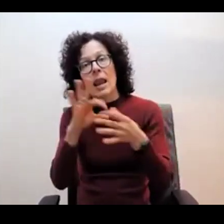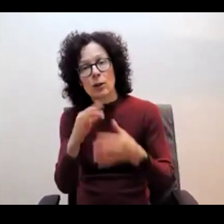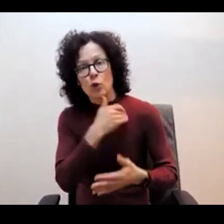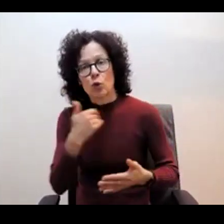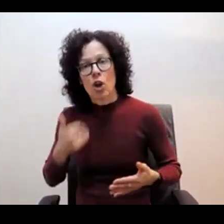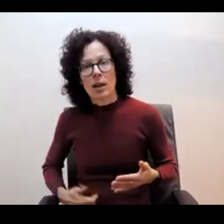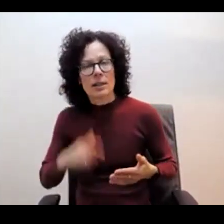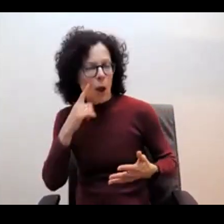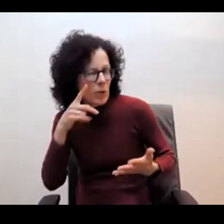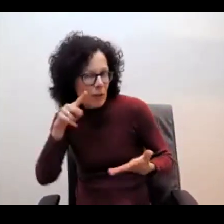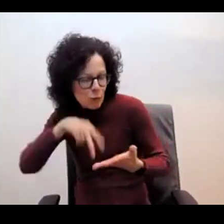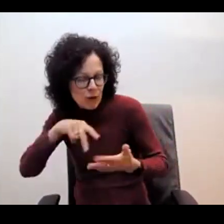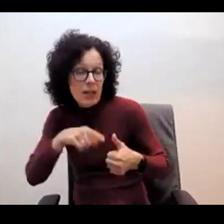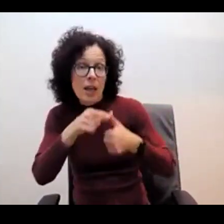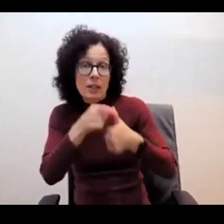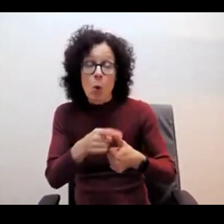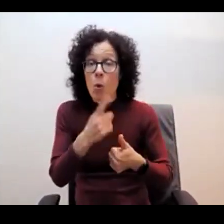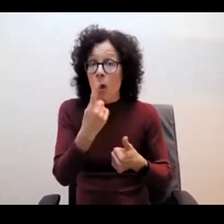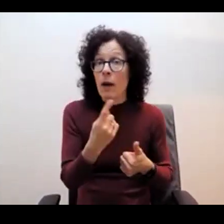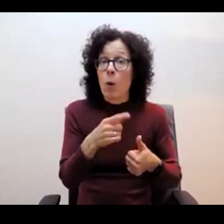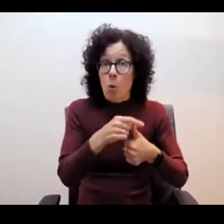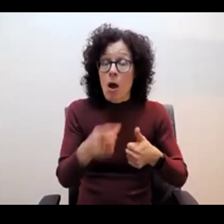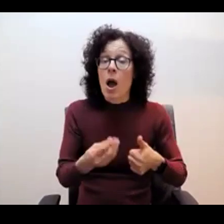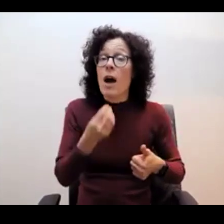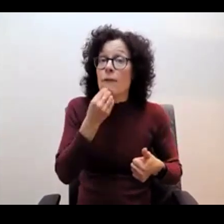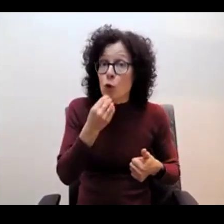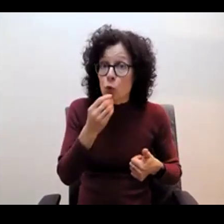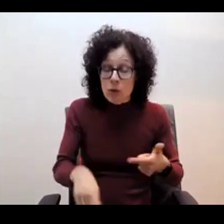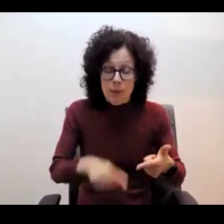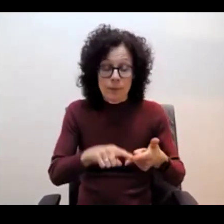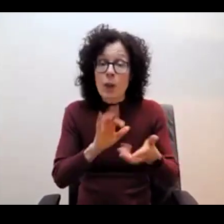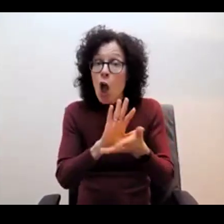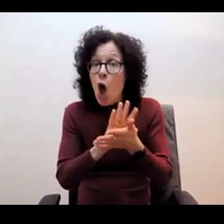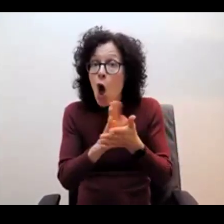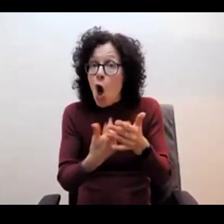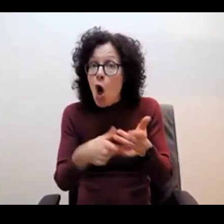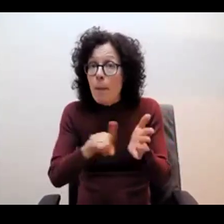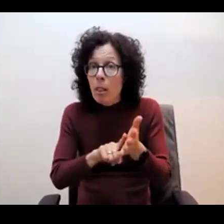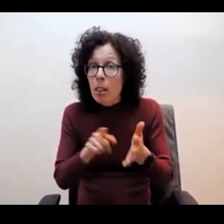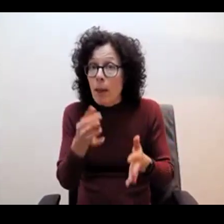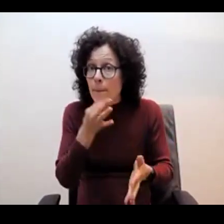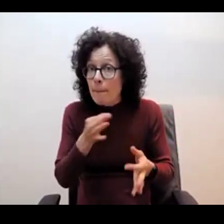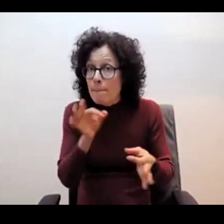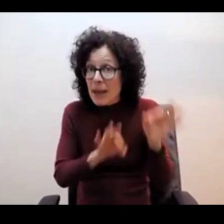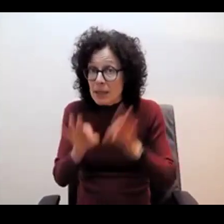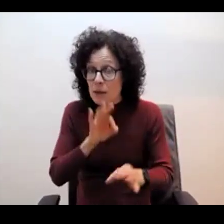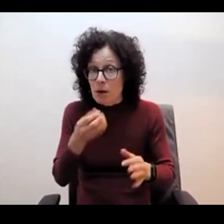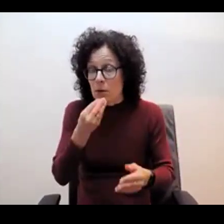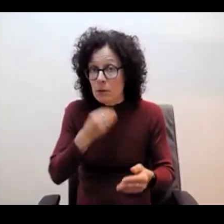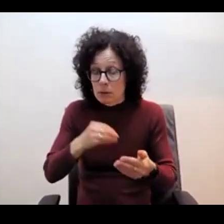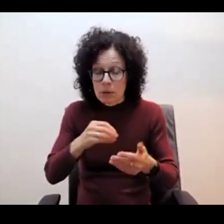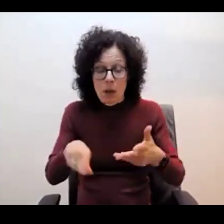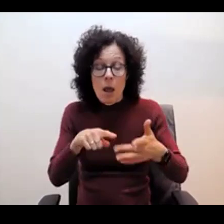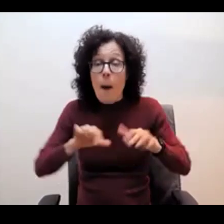which the other ones are. They are diet, they are herbal medicine, they are massage, and